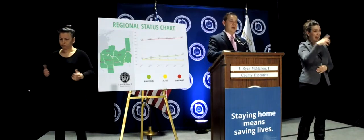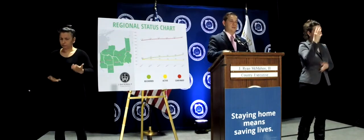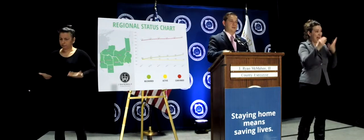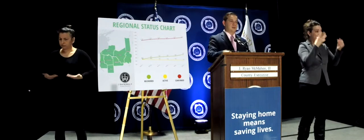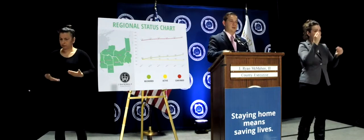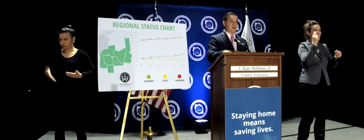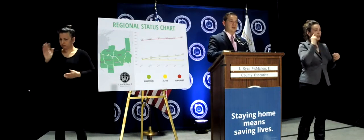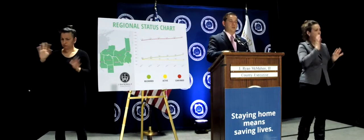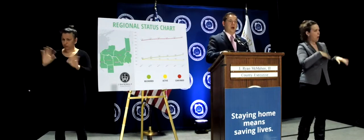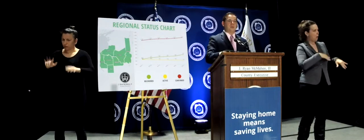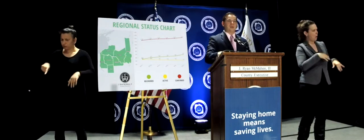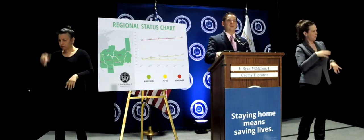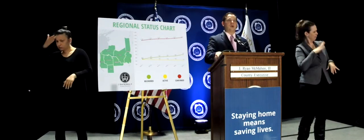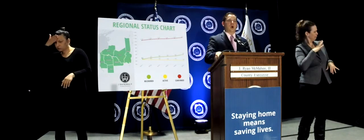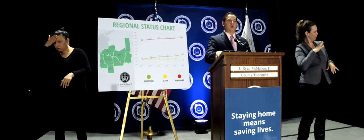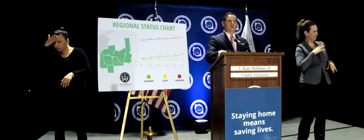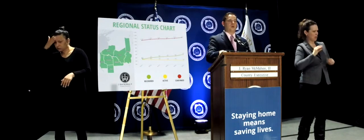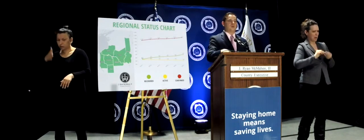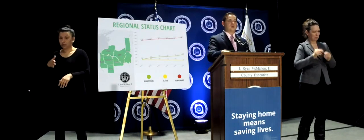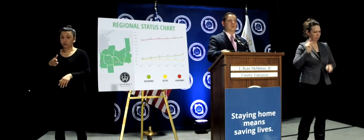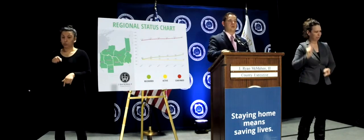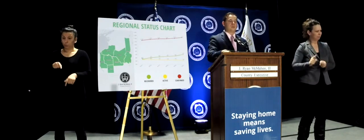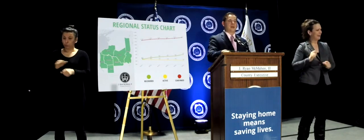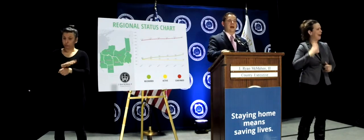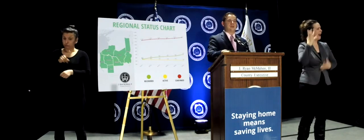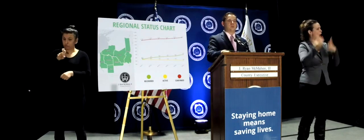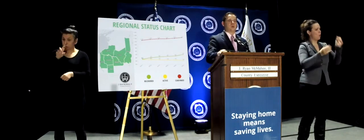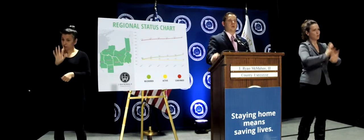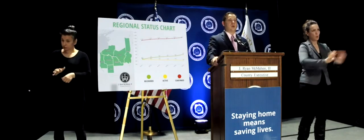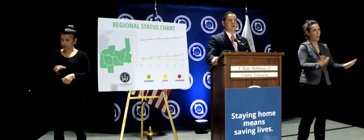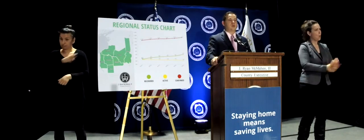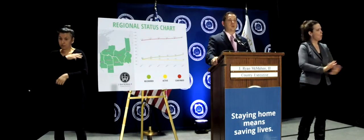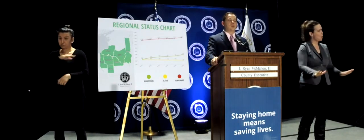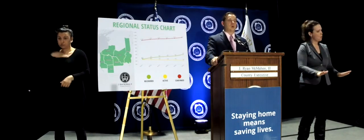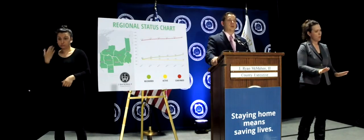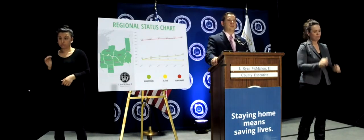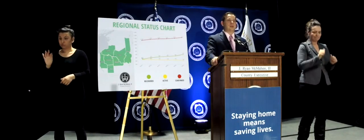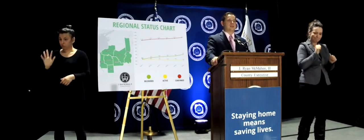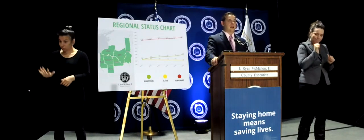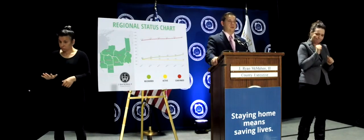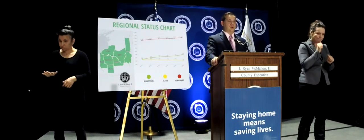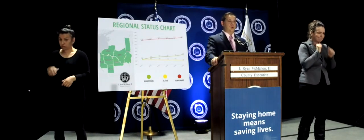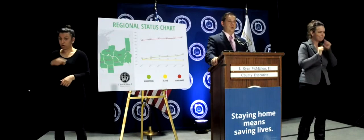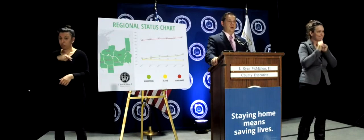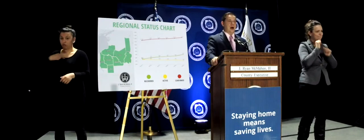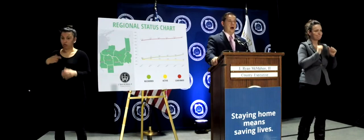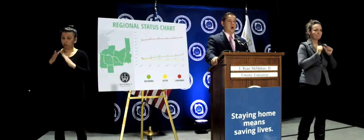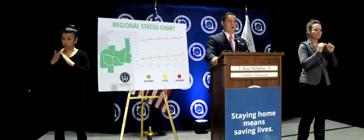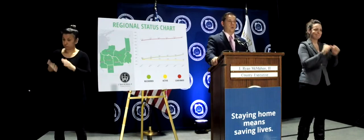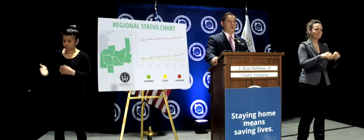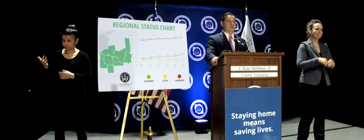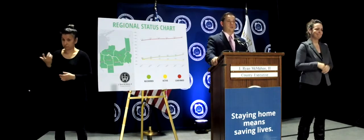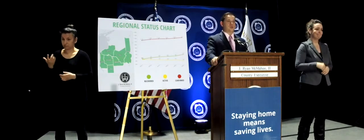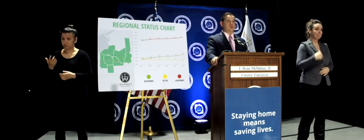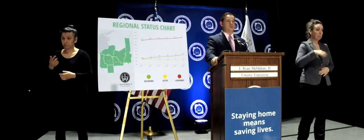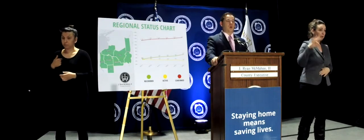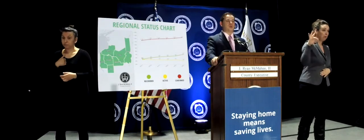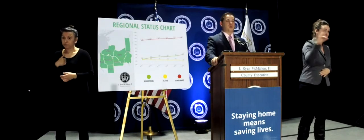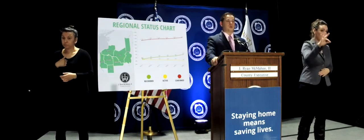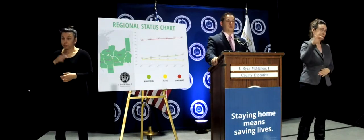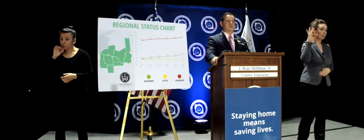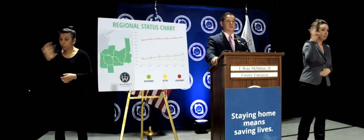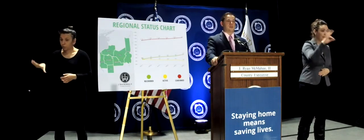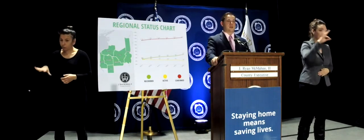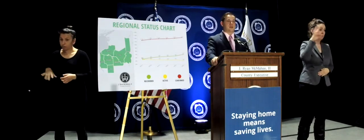this has impacted, and you probably even know or have heard of somebody who's been in the hospital. So you don't need me to tell you how to do